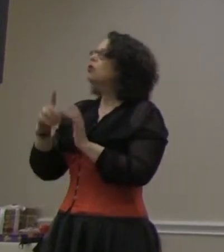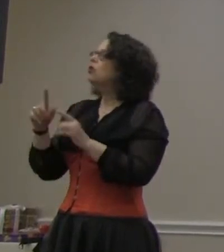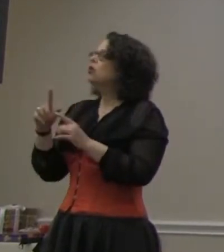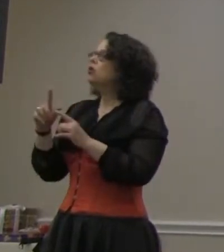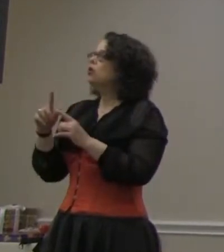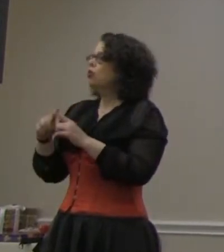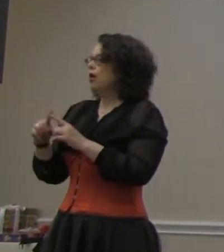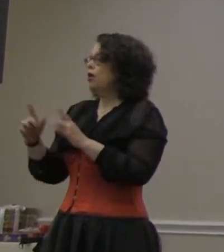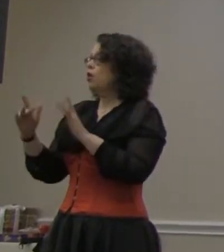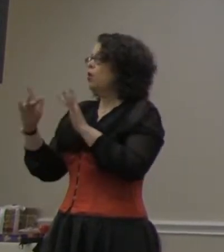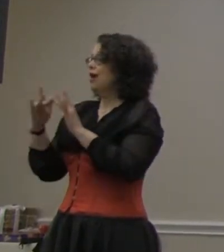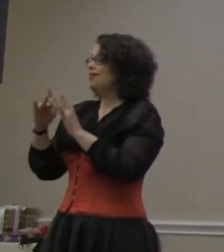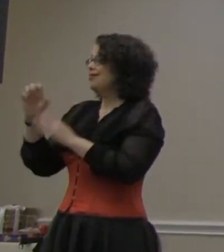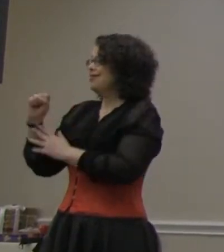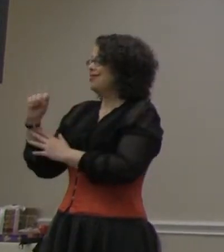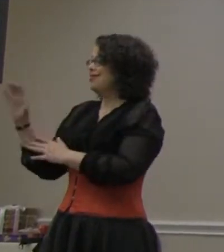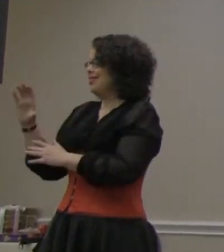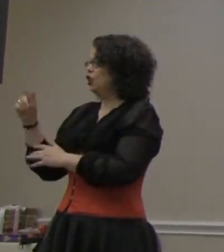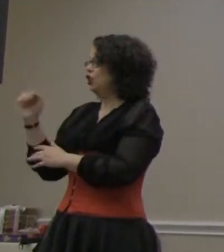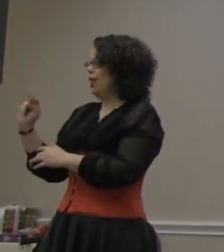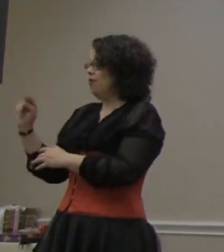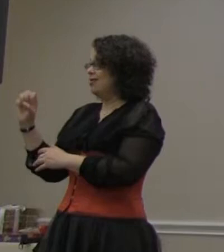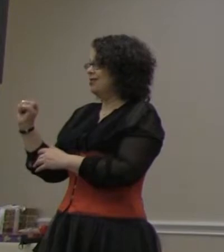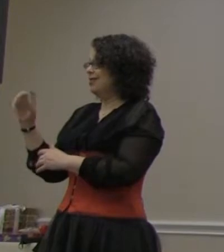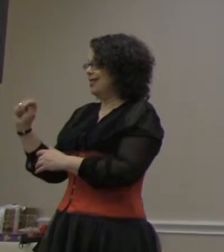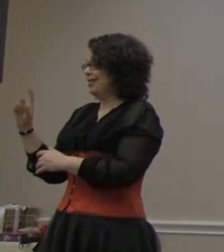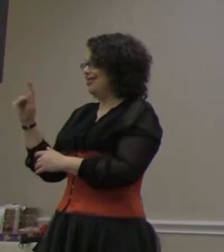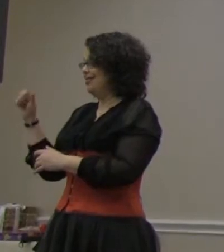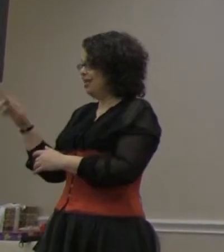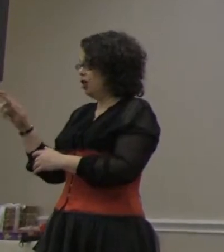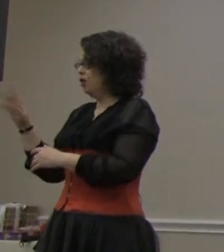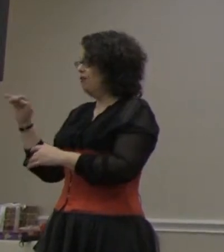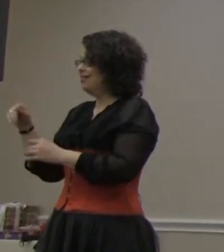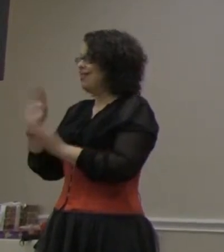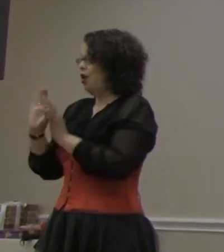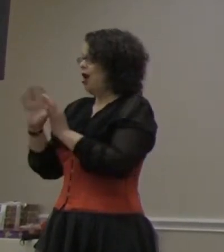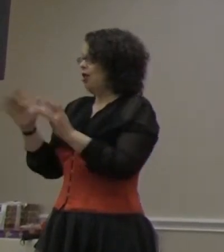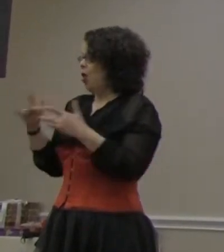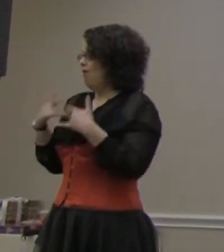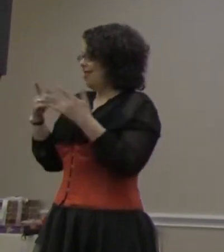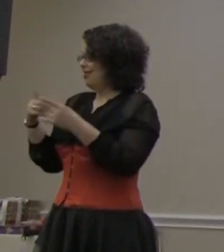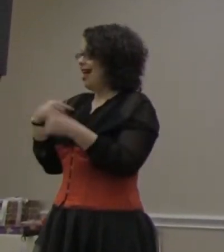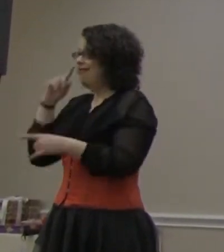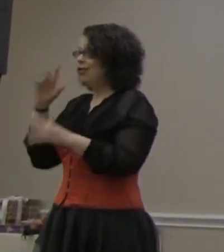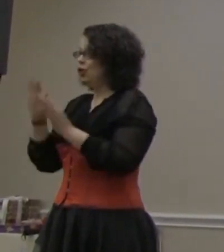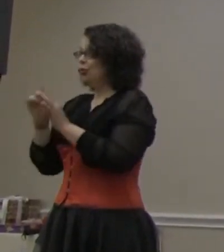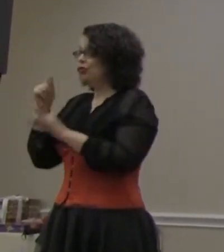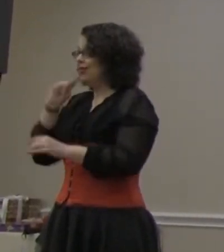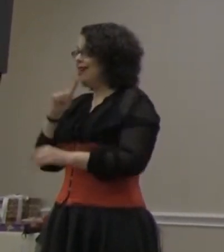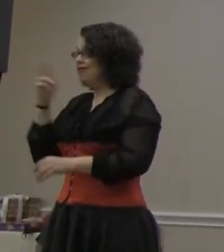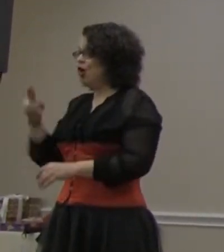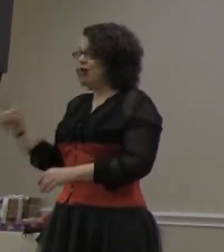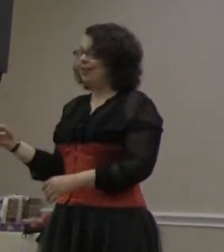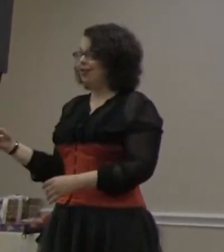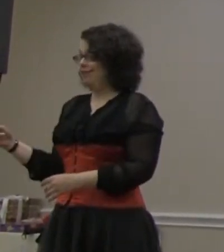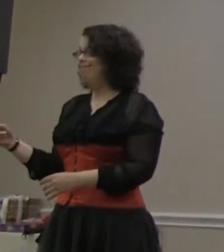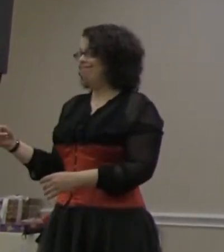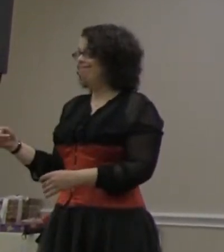the Sharon St. Cyr Fund to ensure that our events have interpreters for the deaf and hard of hearing.